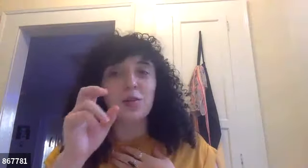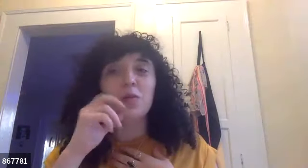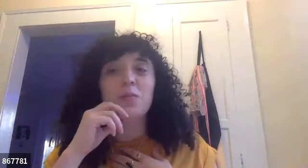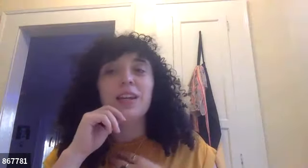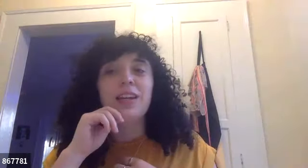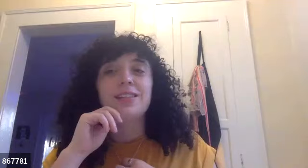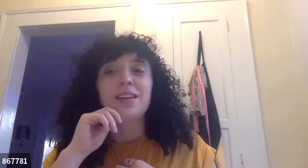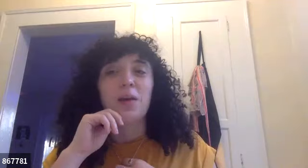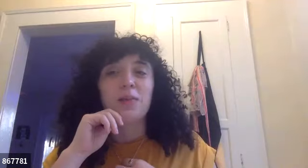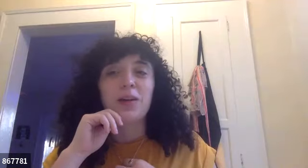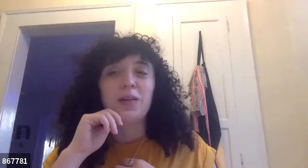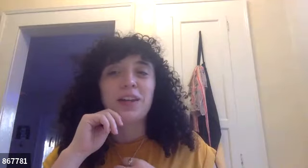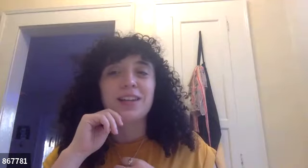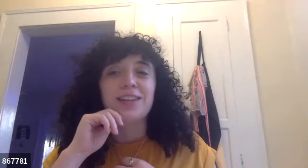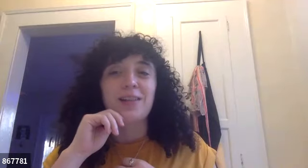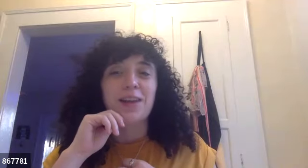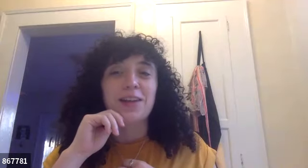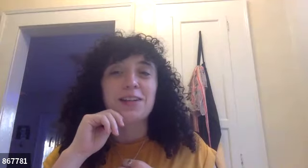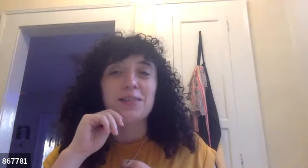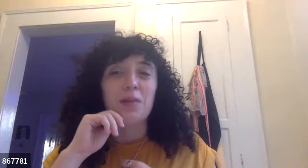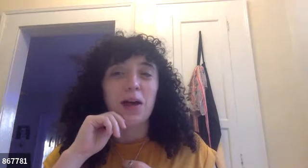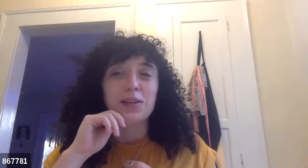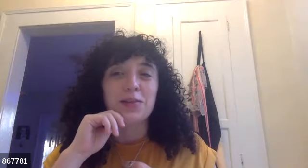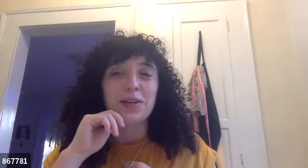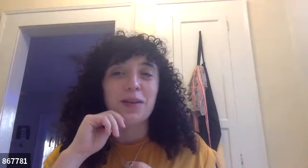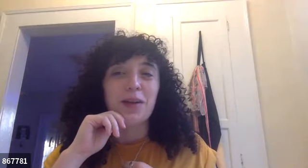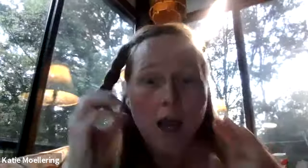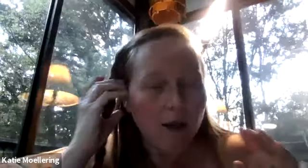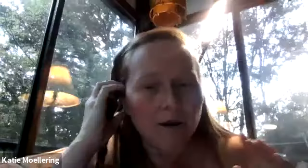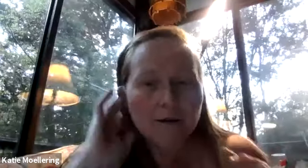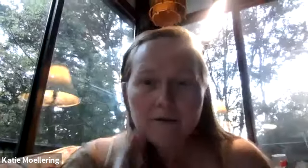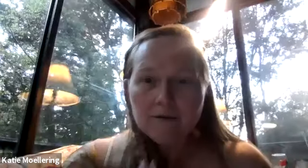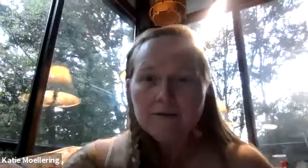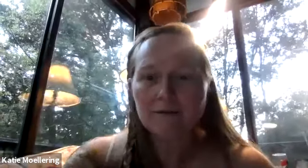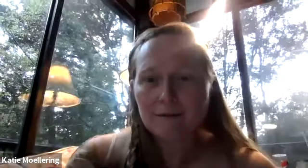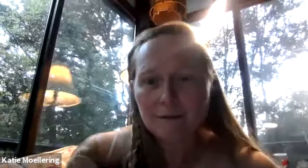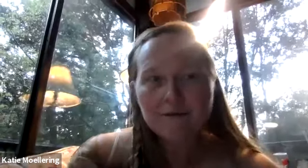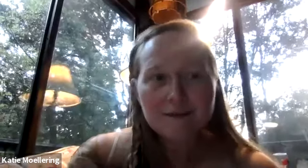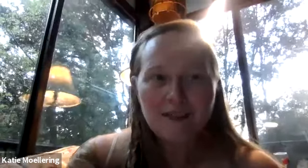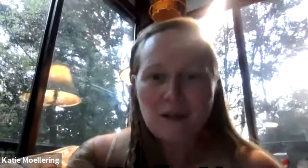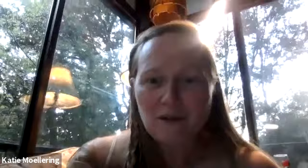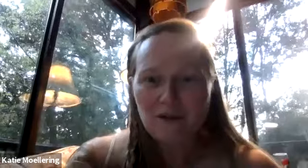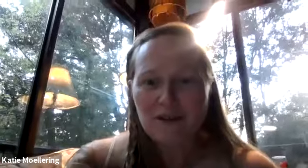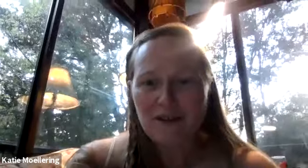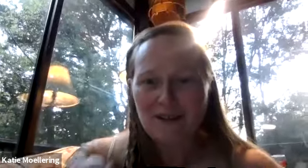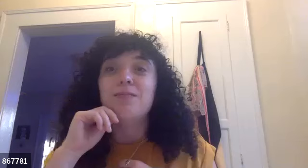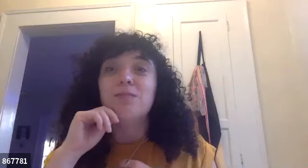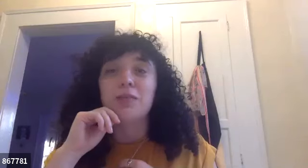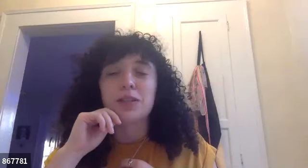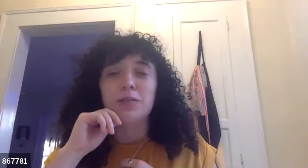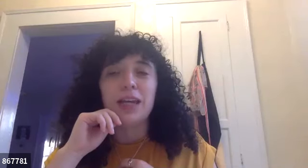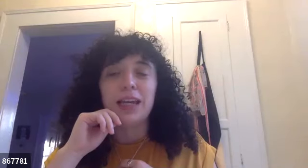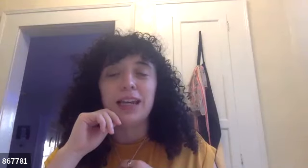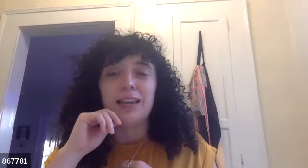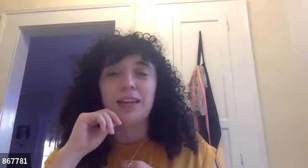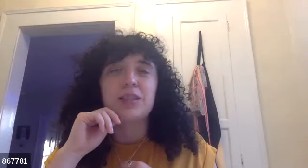Zoom needs an upload and it's not recognizing my password. And I'm like, well, that's the only one I use. So I was like, I might not be able to make it. And then I was like,